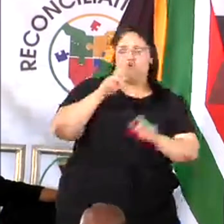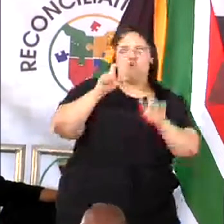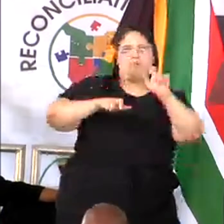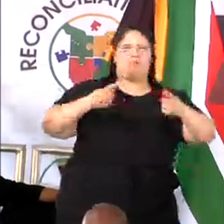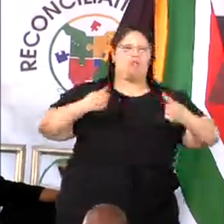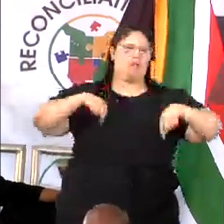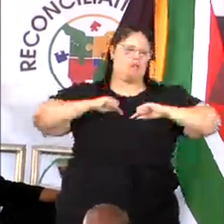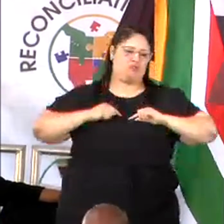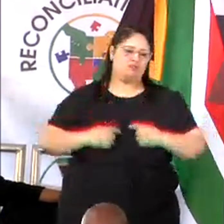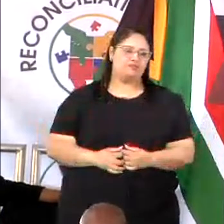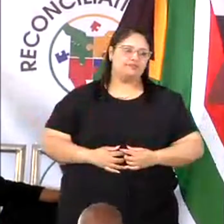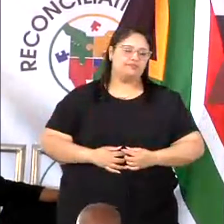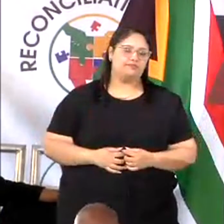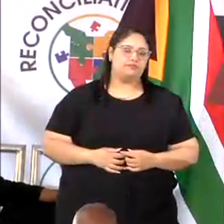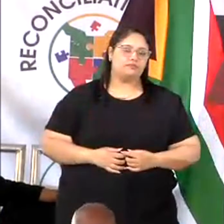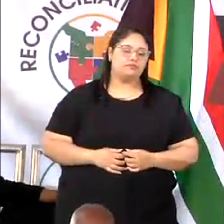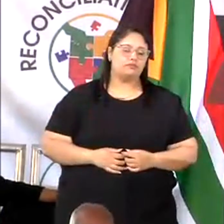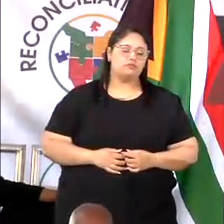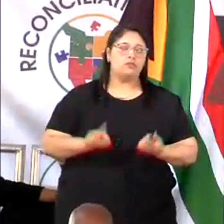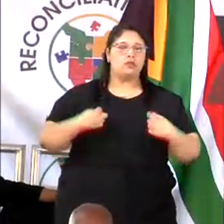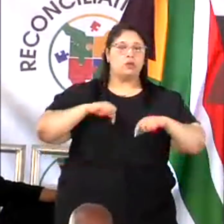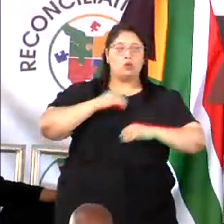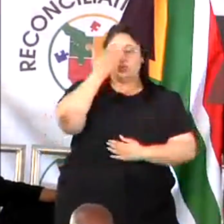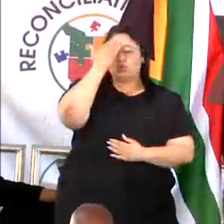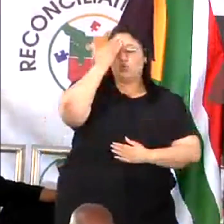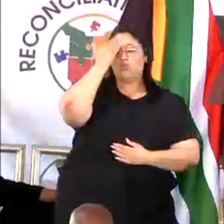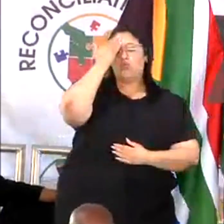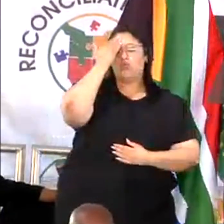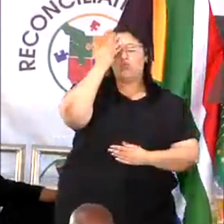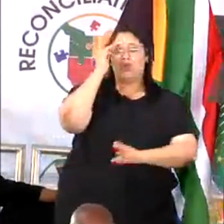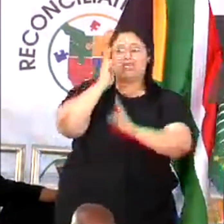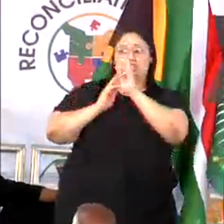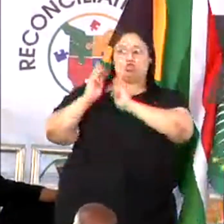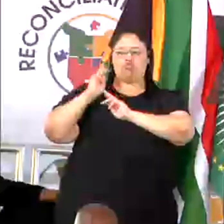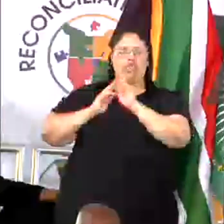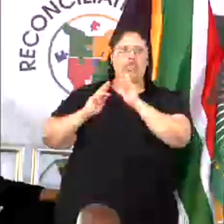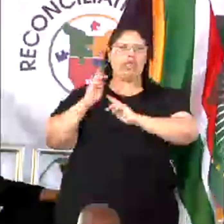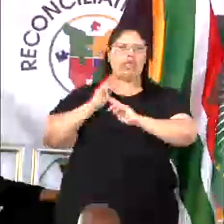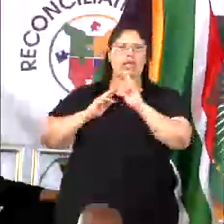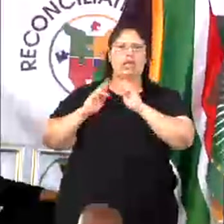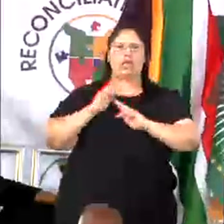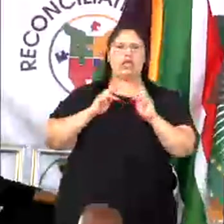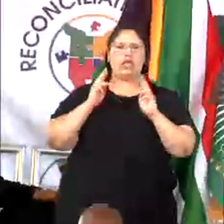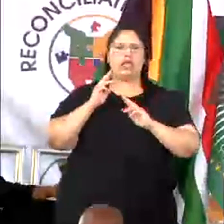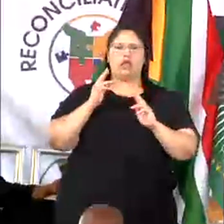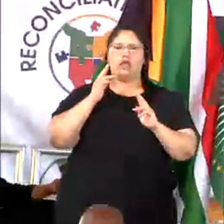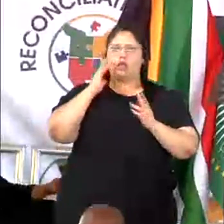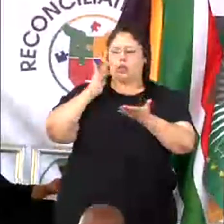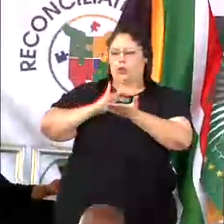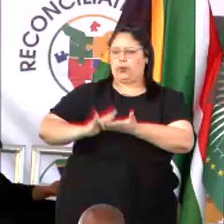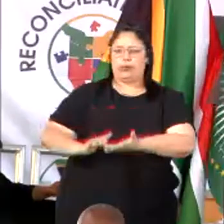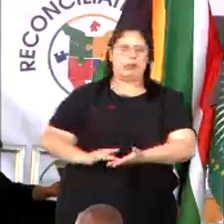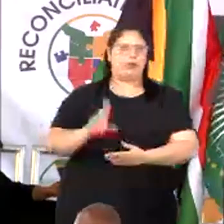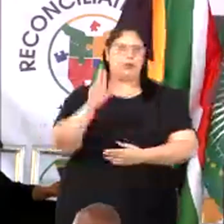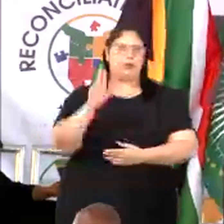people. We know that history does not have blank pages.